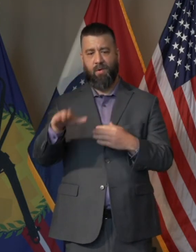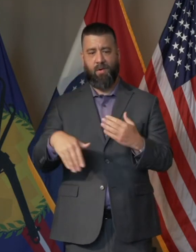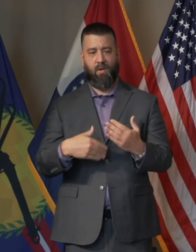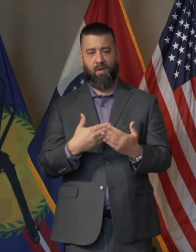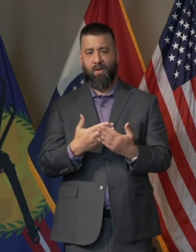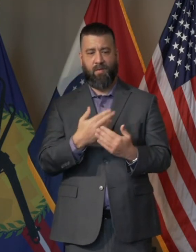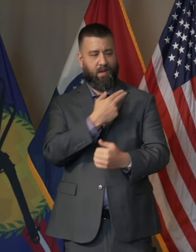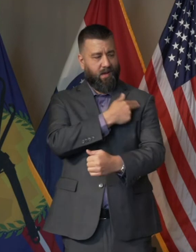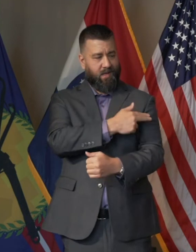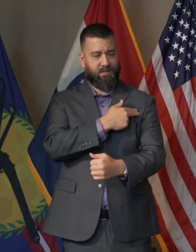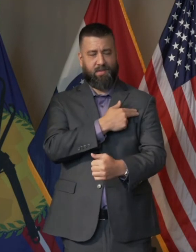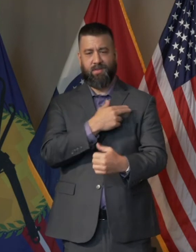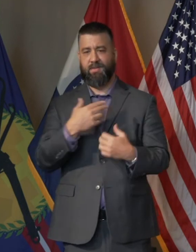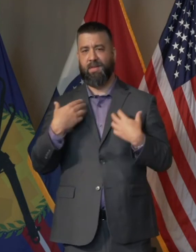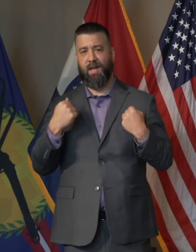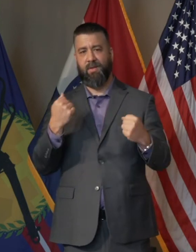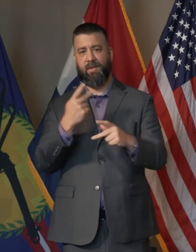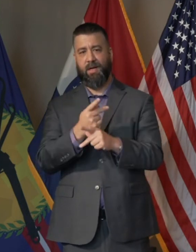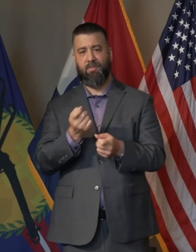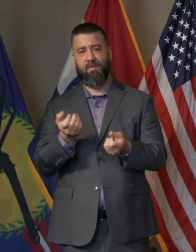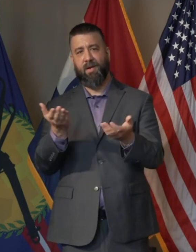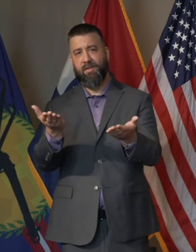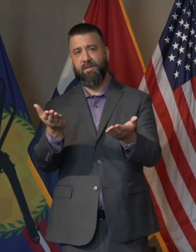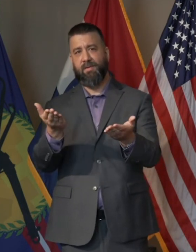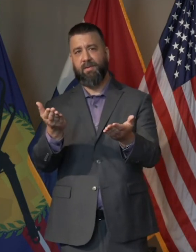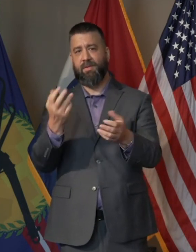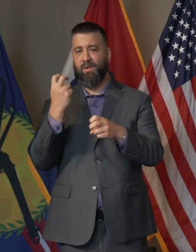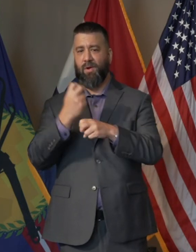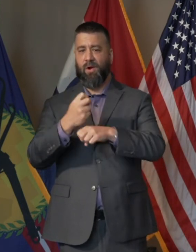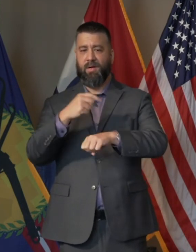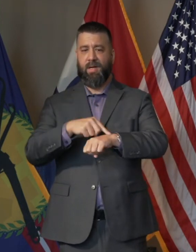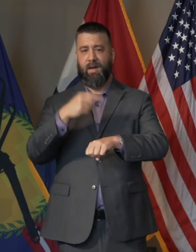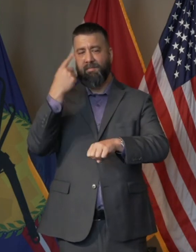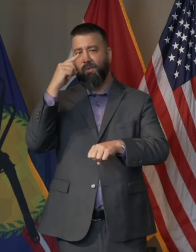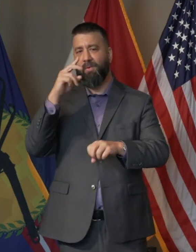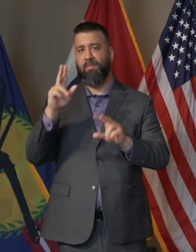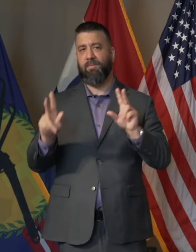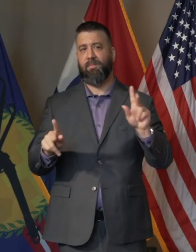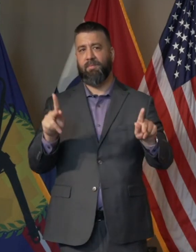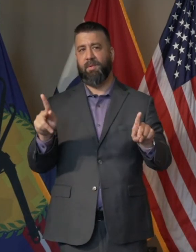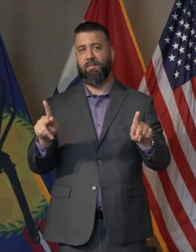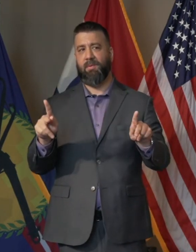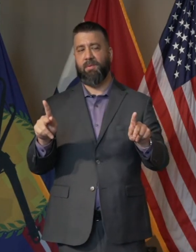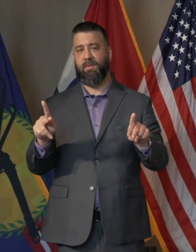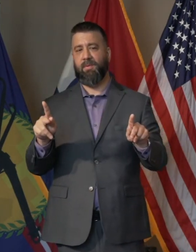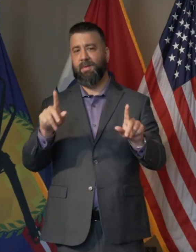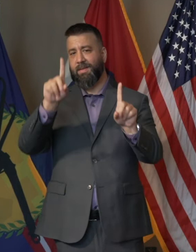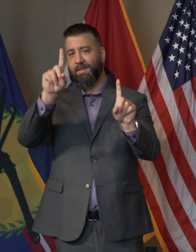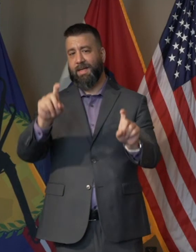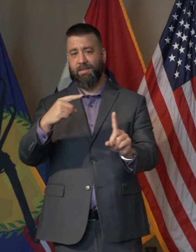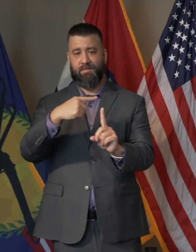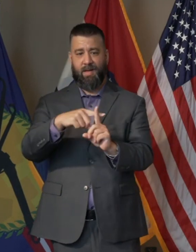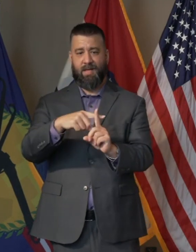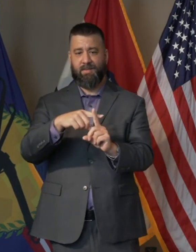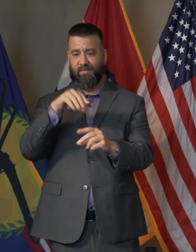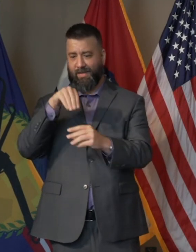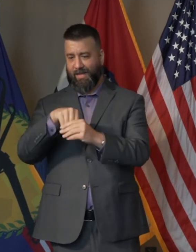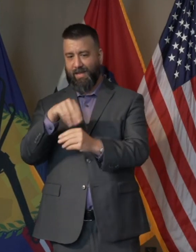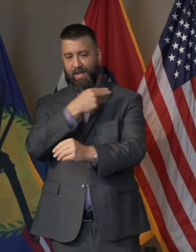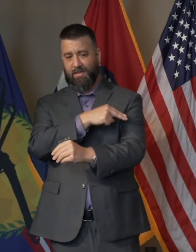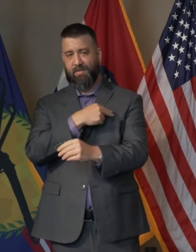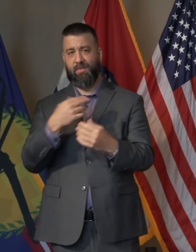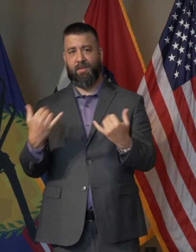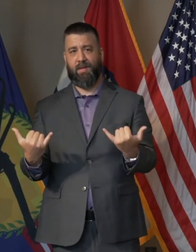for hospitals and healthcare providers. This is a difficult time for people who have tested positive, who are in the